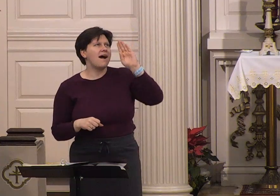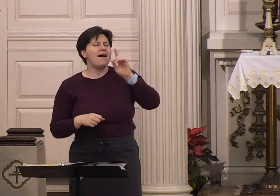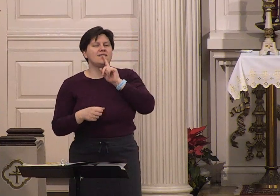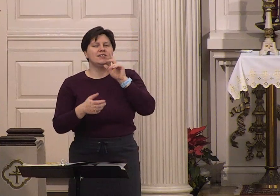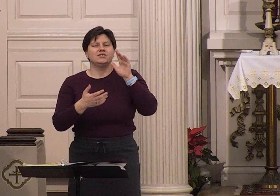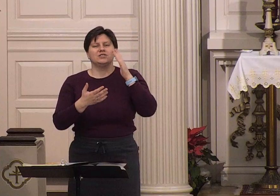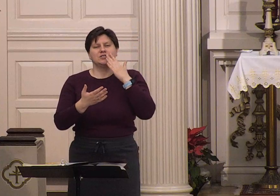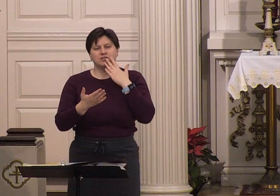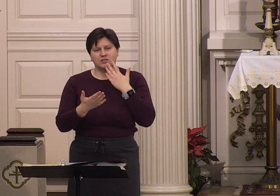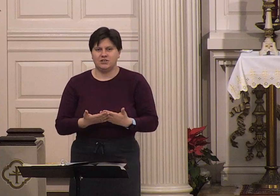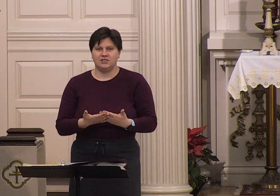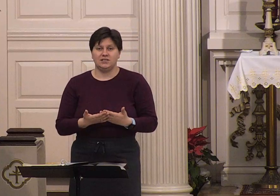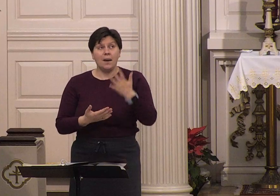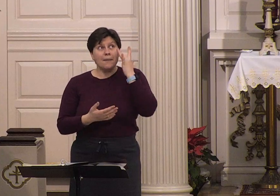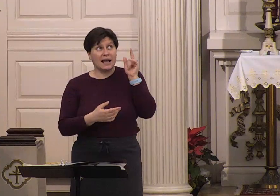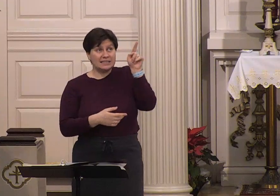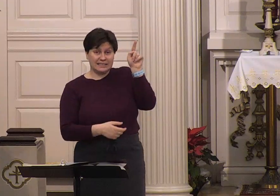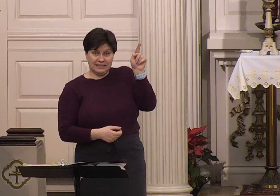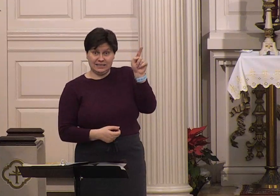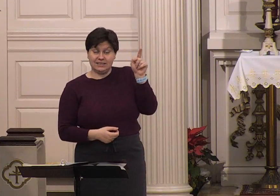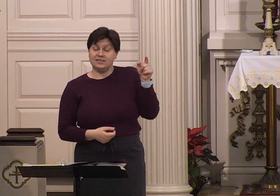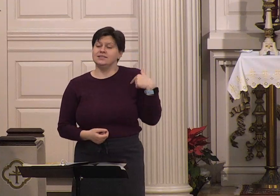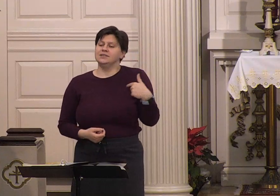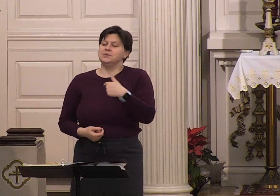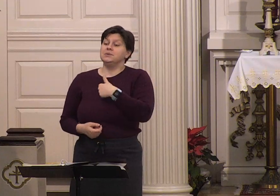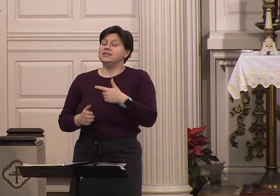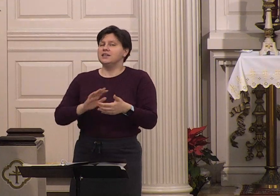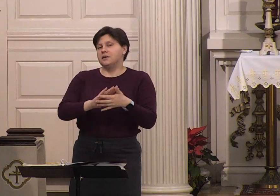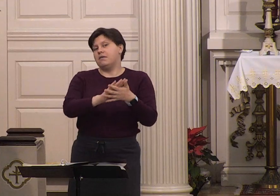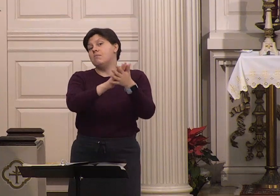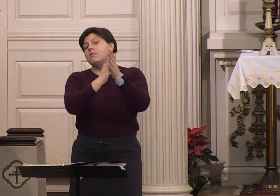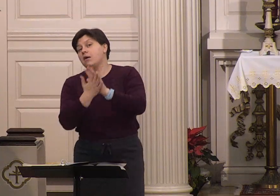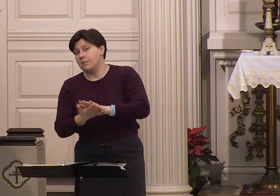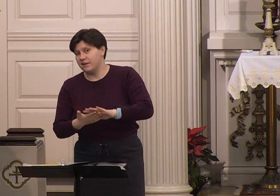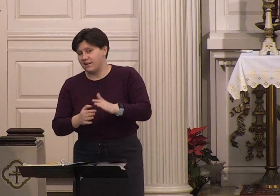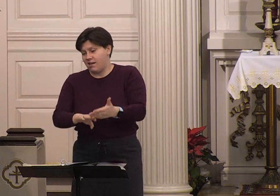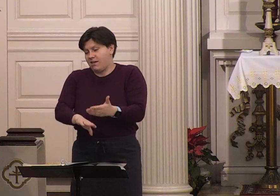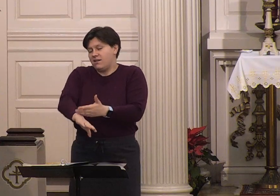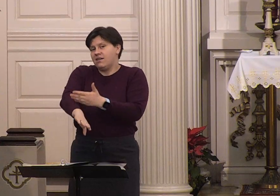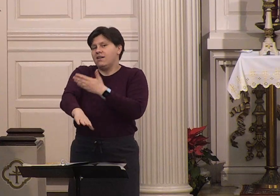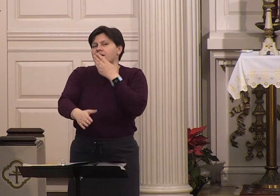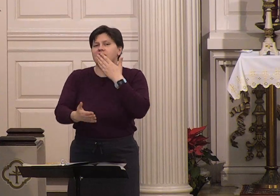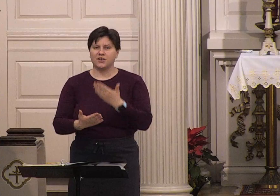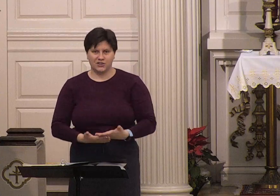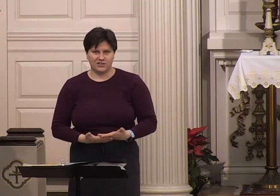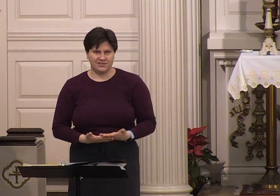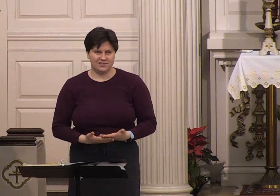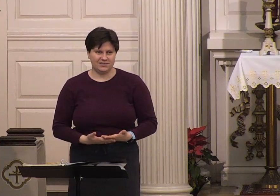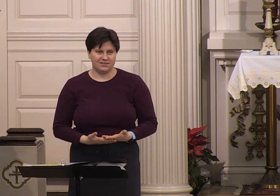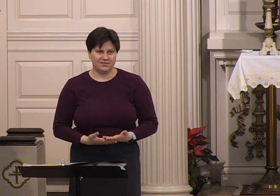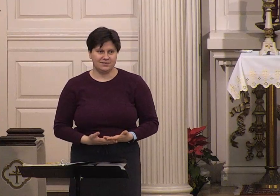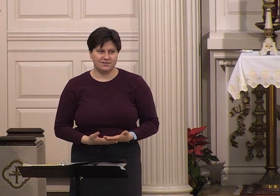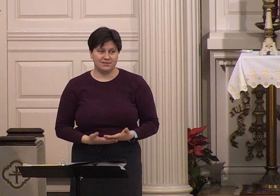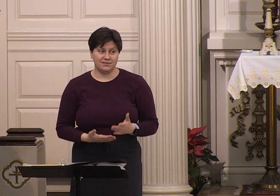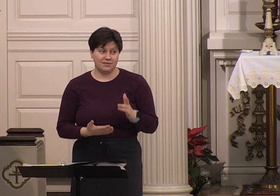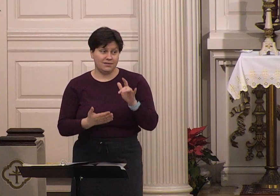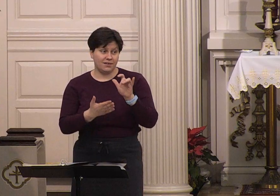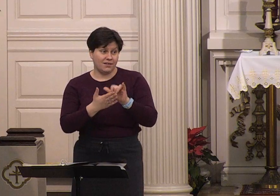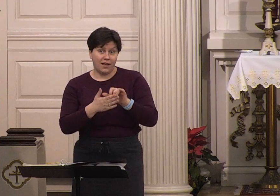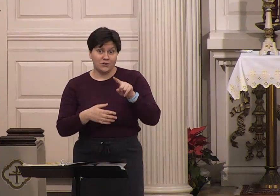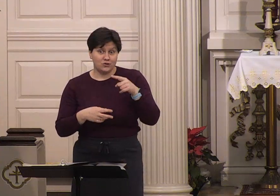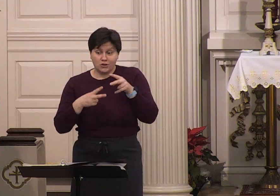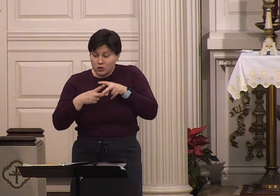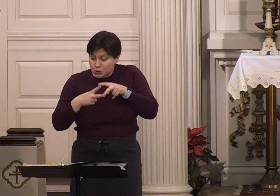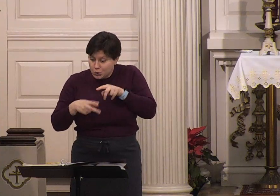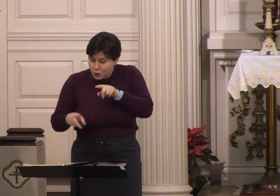is, we are becoming good. And that's just two of the